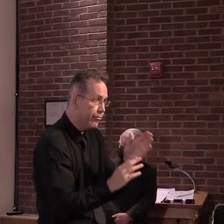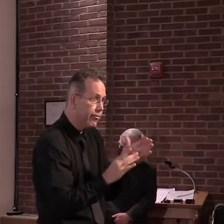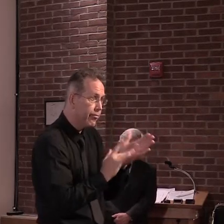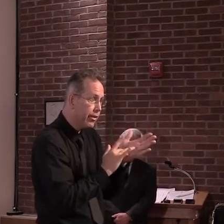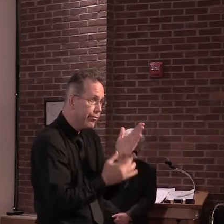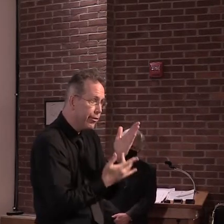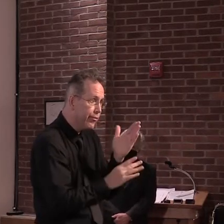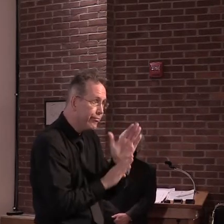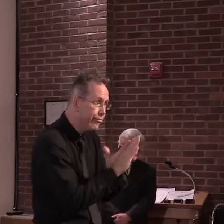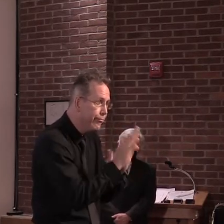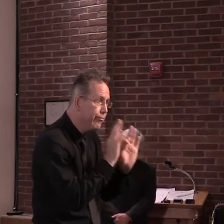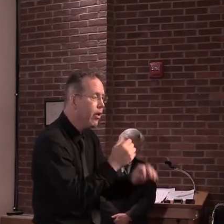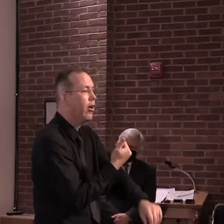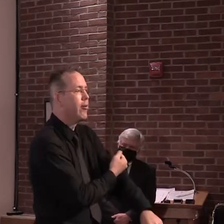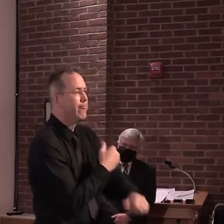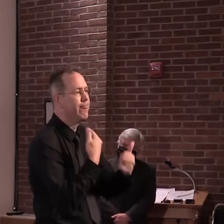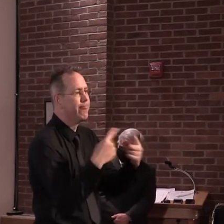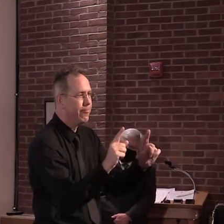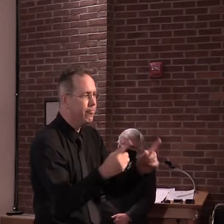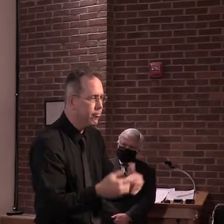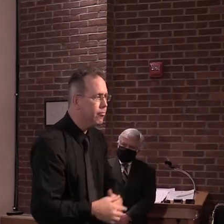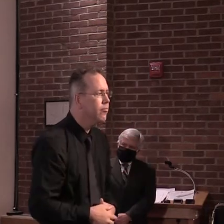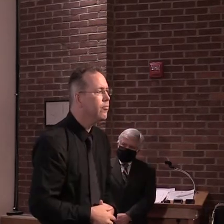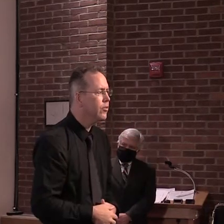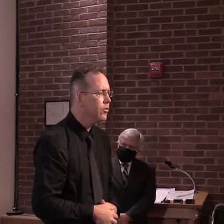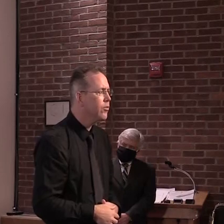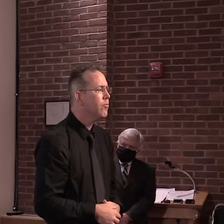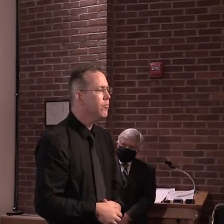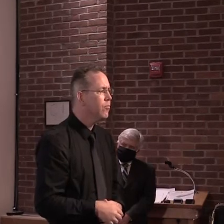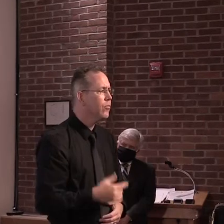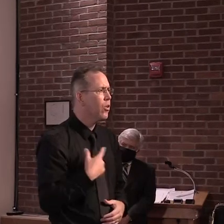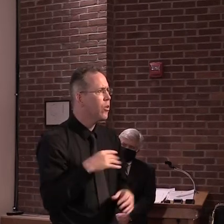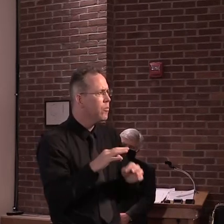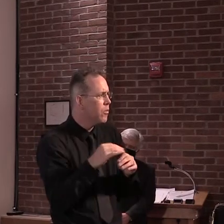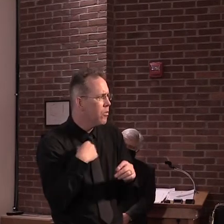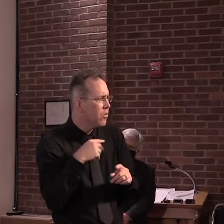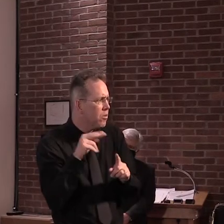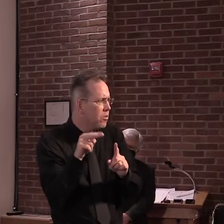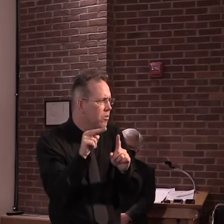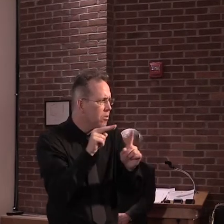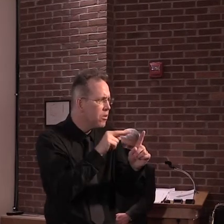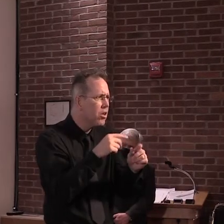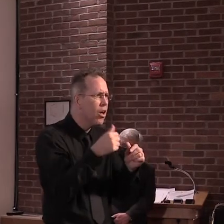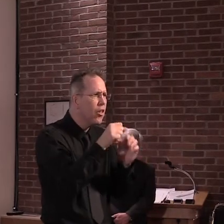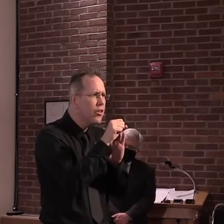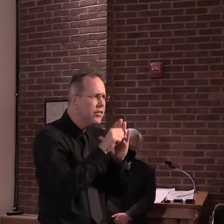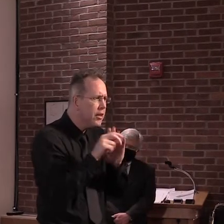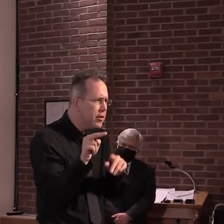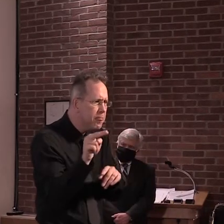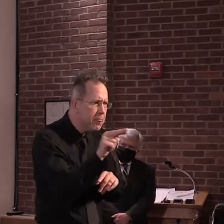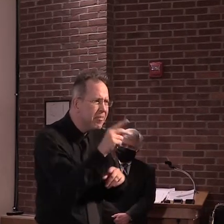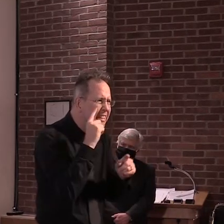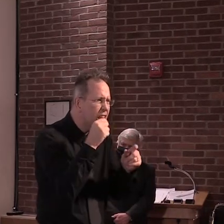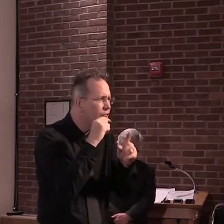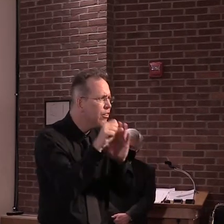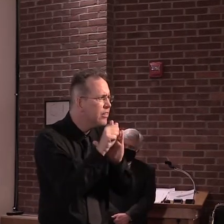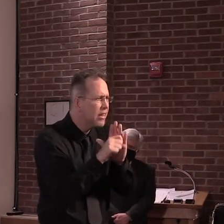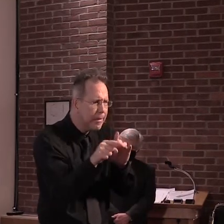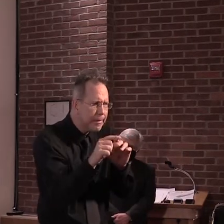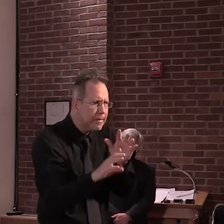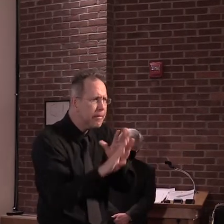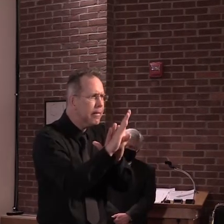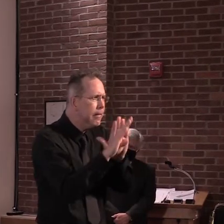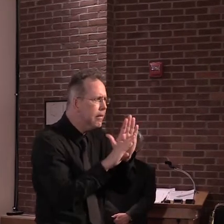media as they go around the country looking where cases have begun to increase again, and focusing their attention on